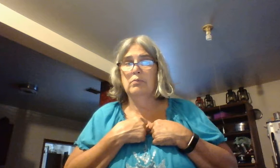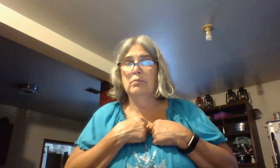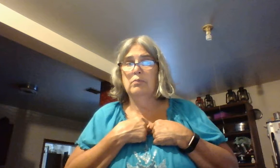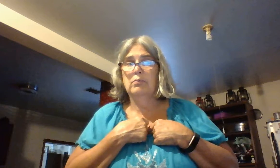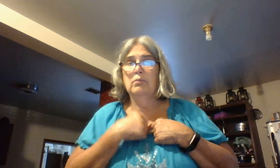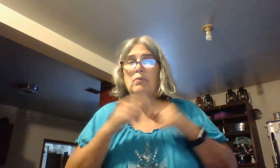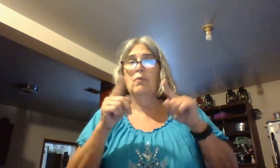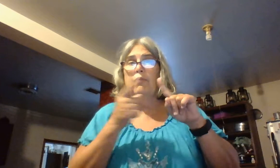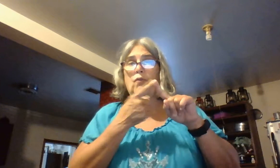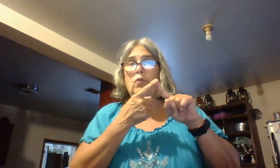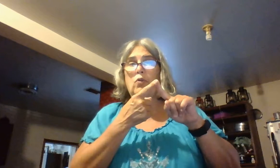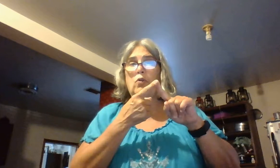First word,